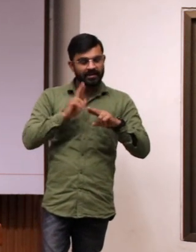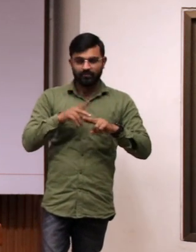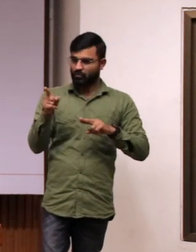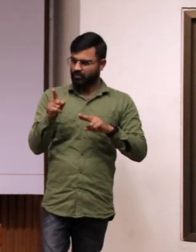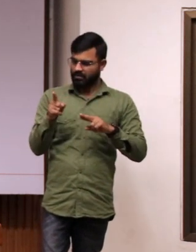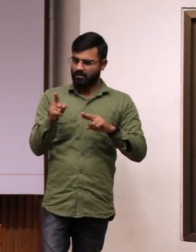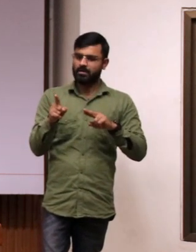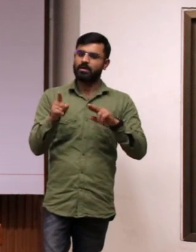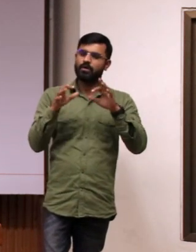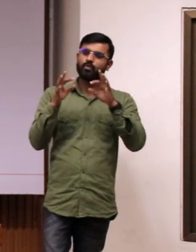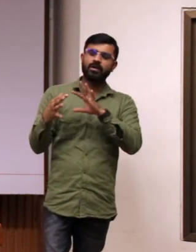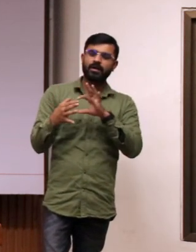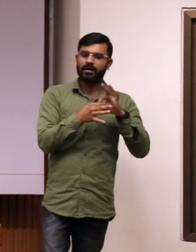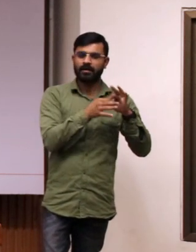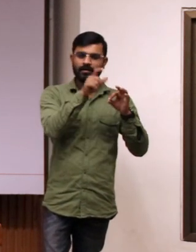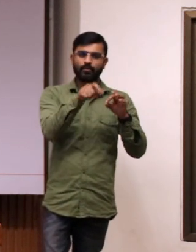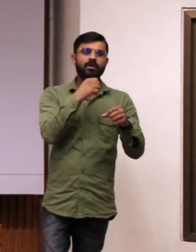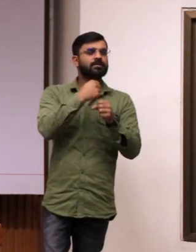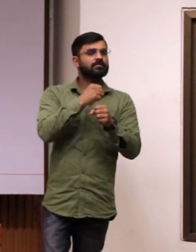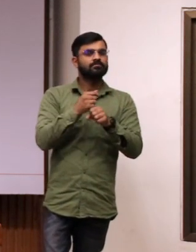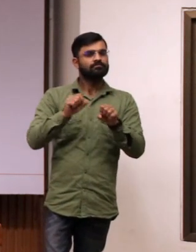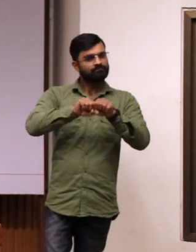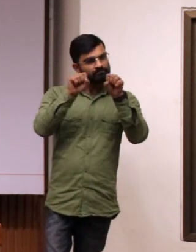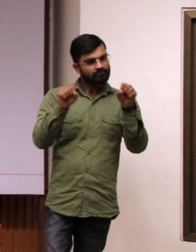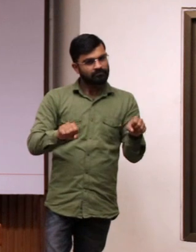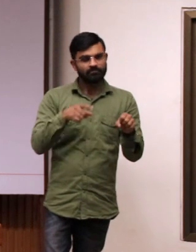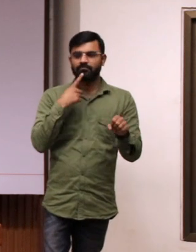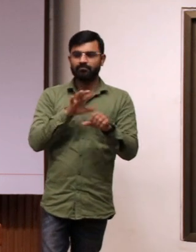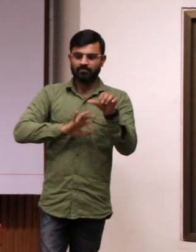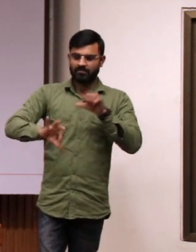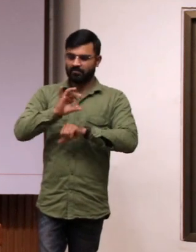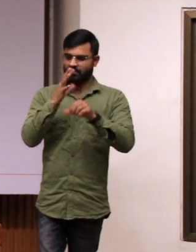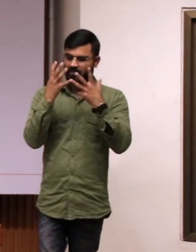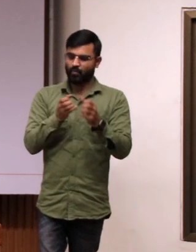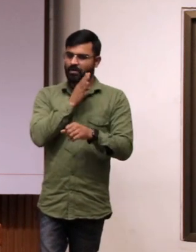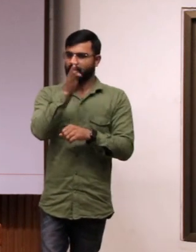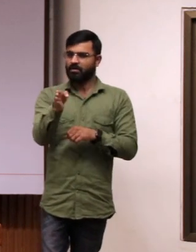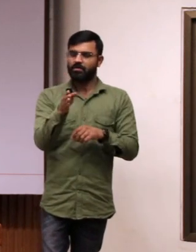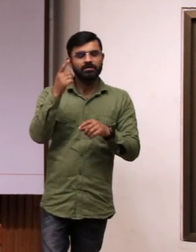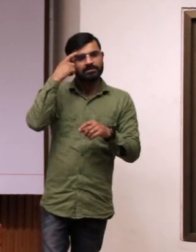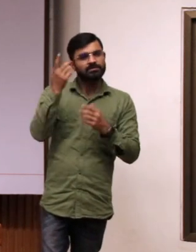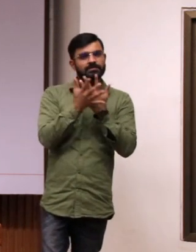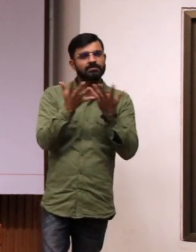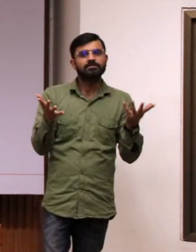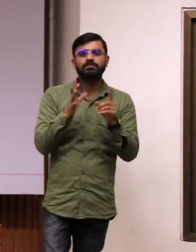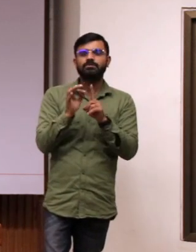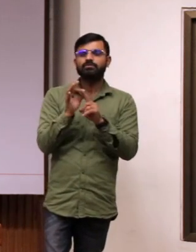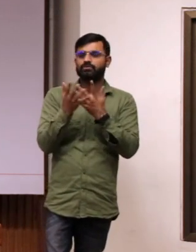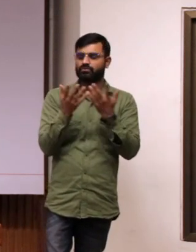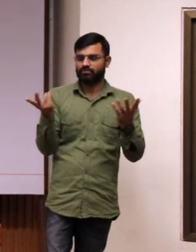is it the hostility from the bureaucrats or from the government, like, system? Or is it the scientists that don't want to go? Like, what is the thing? Like, in your experience, what is